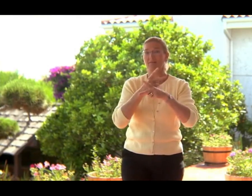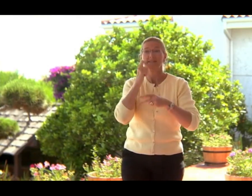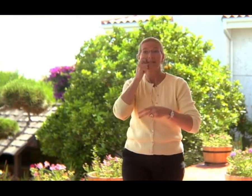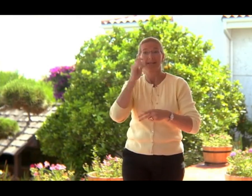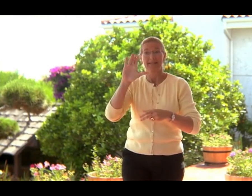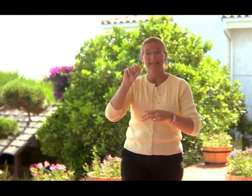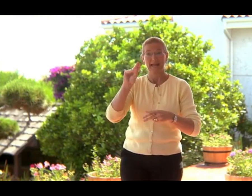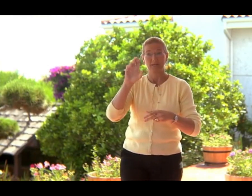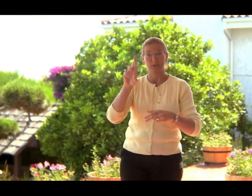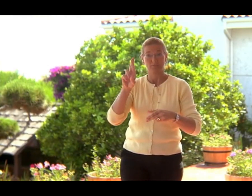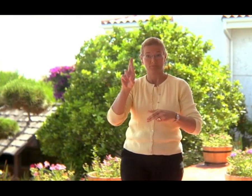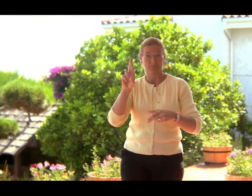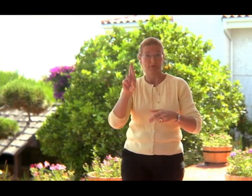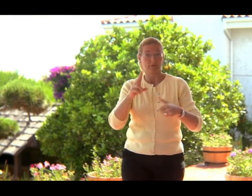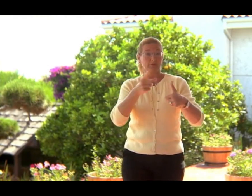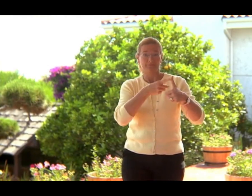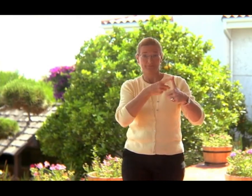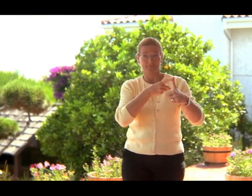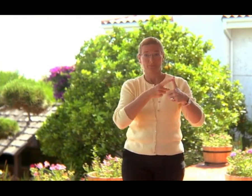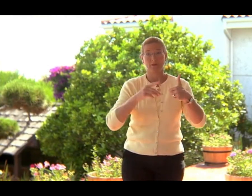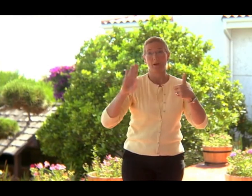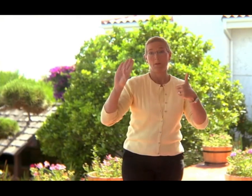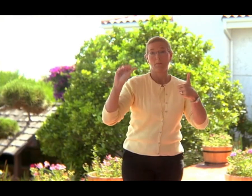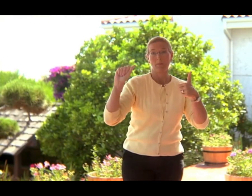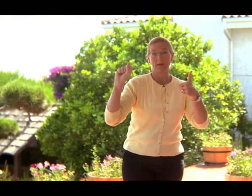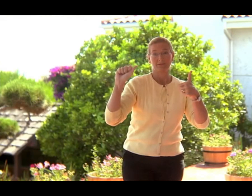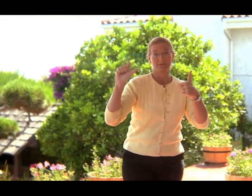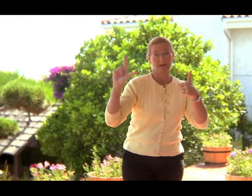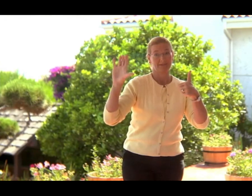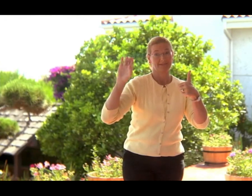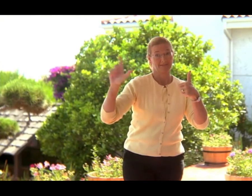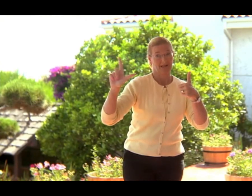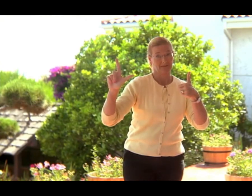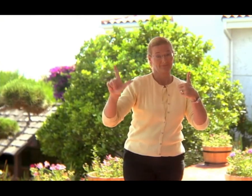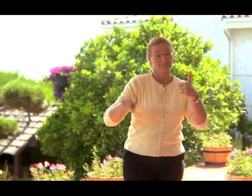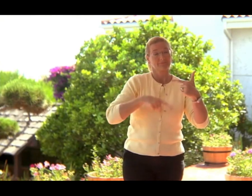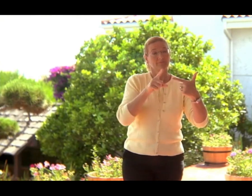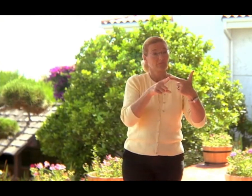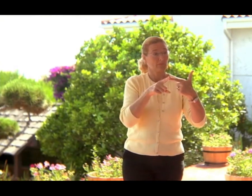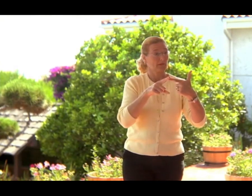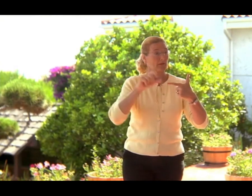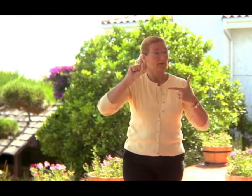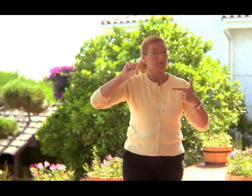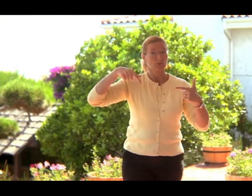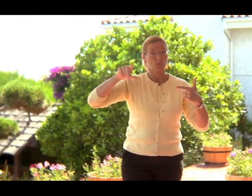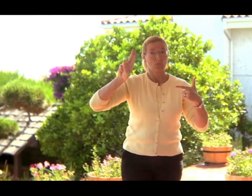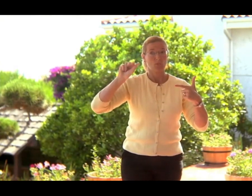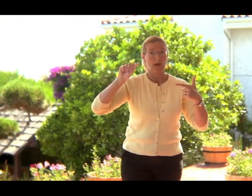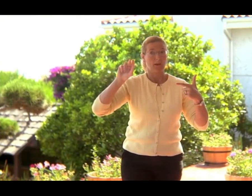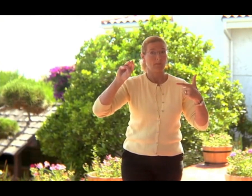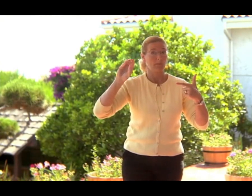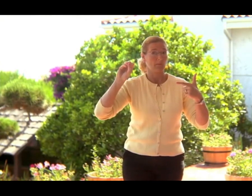The specific names of skin cancers are basal cell skin cancer, squamous cell skin cancer, and